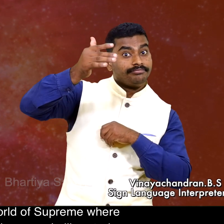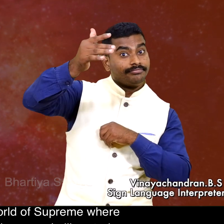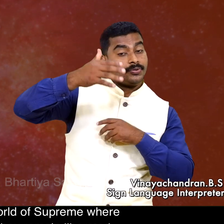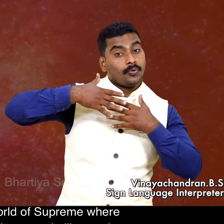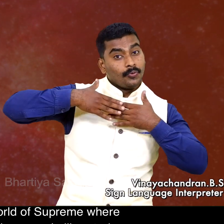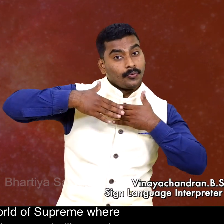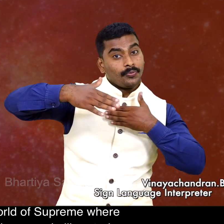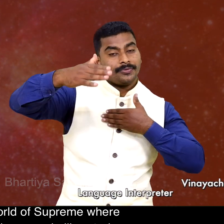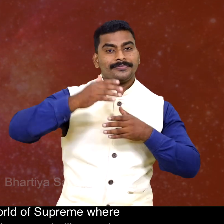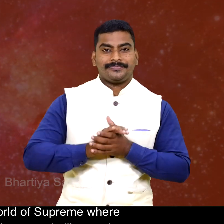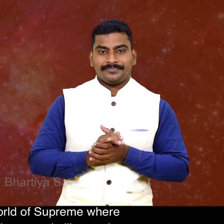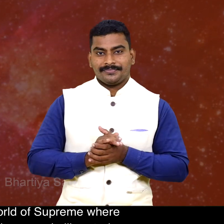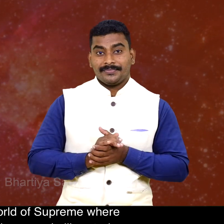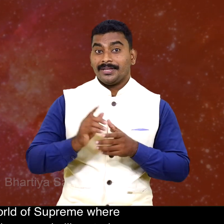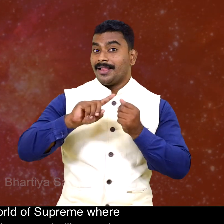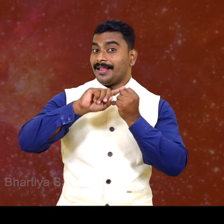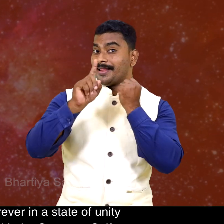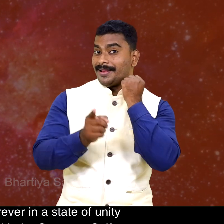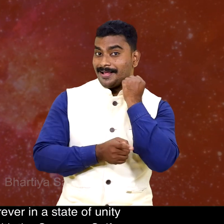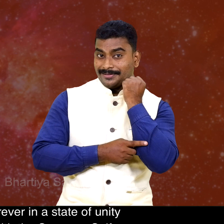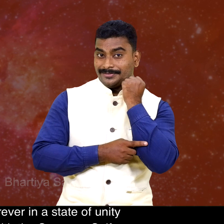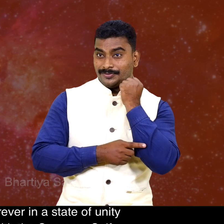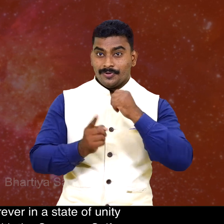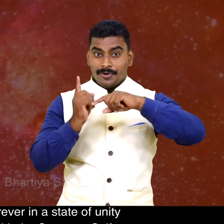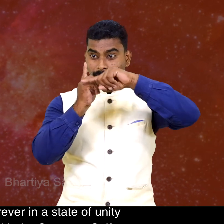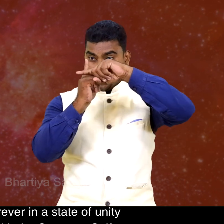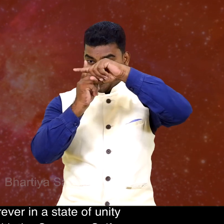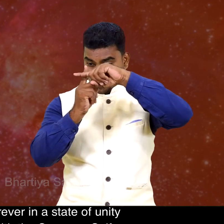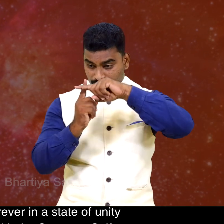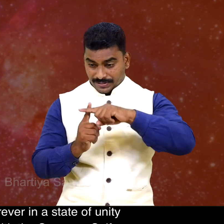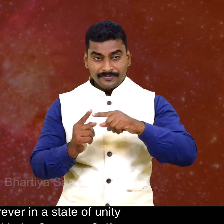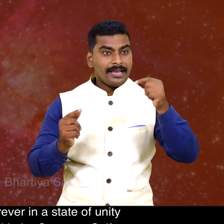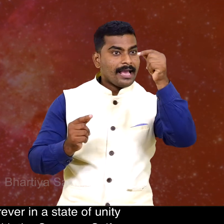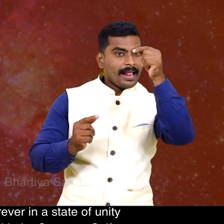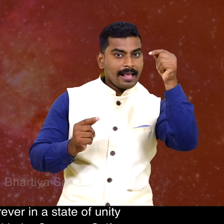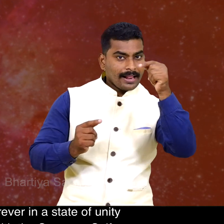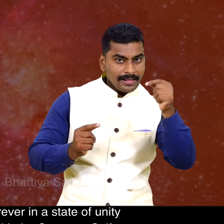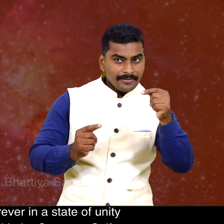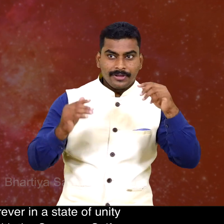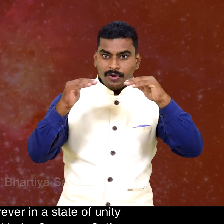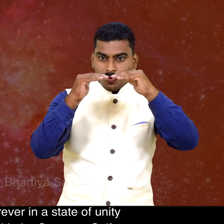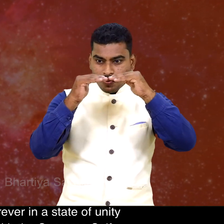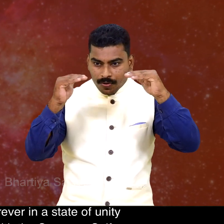they remain liberated forever in a state of unity with the Supreme